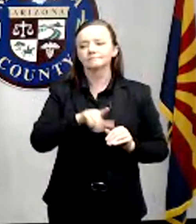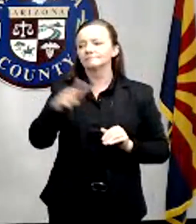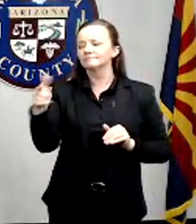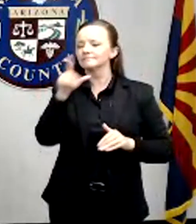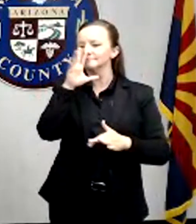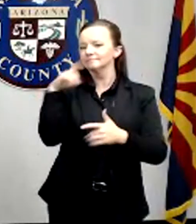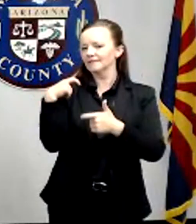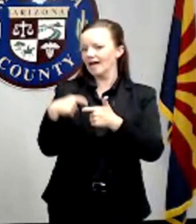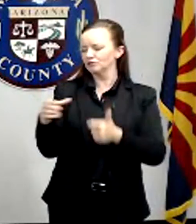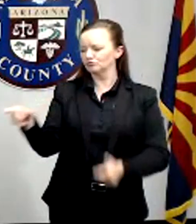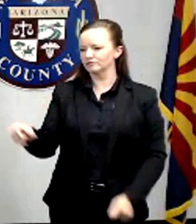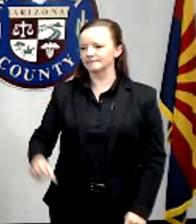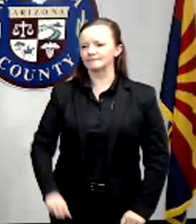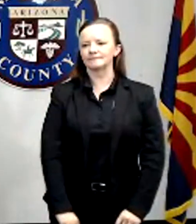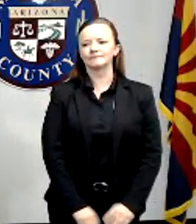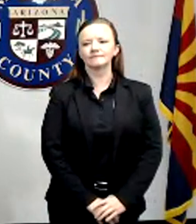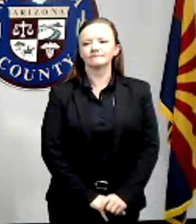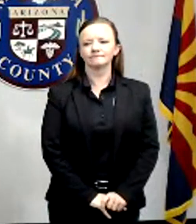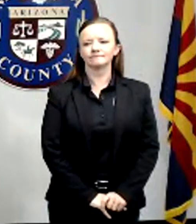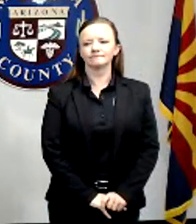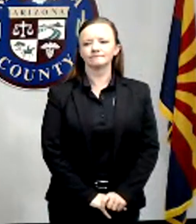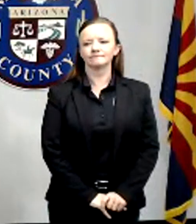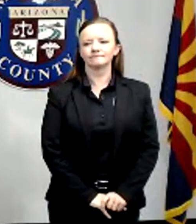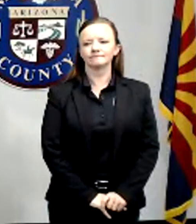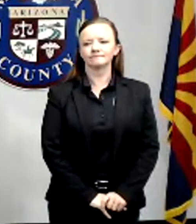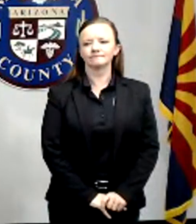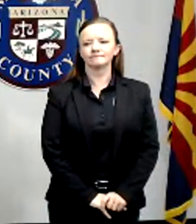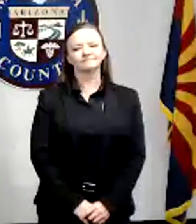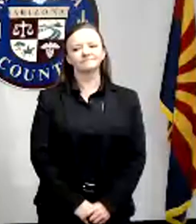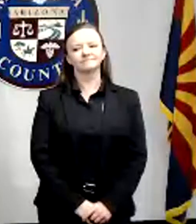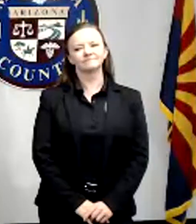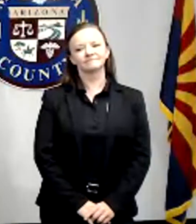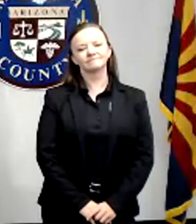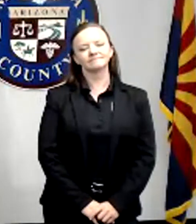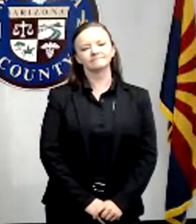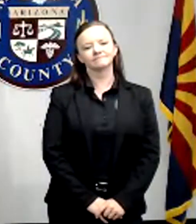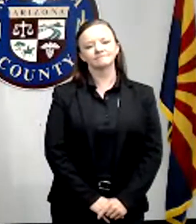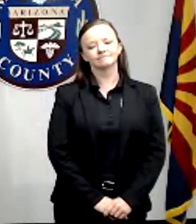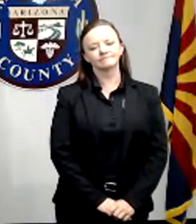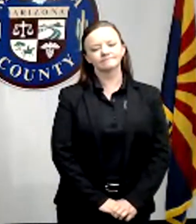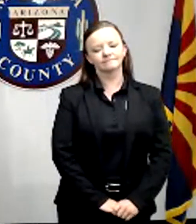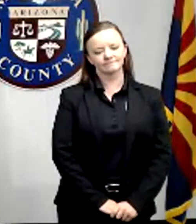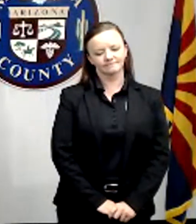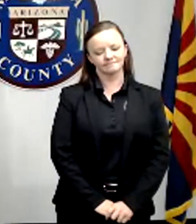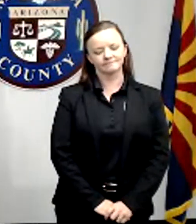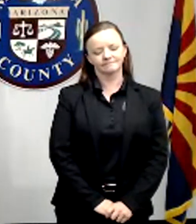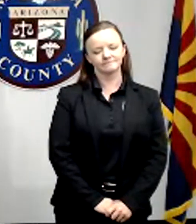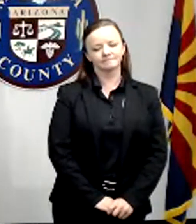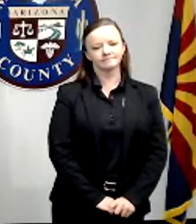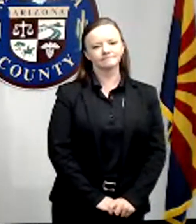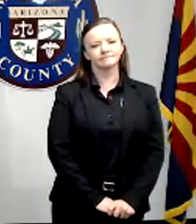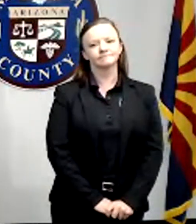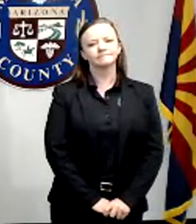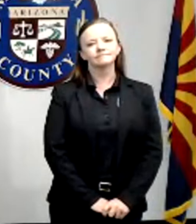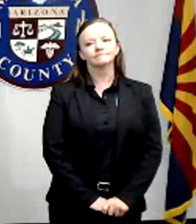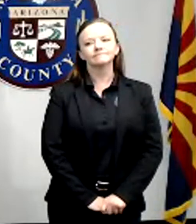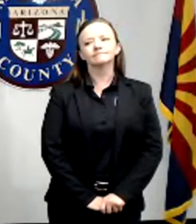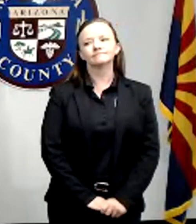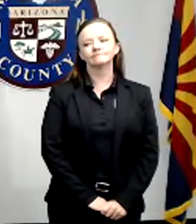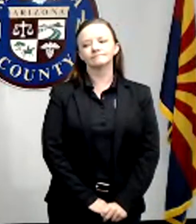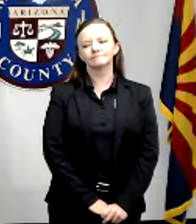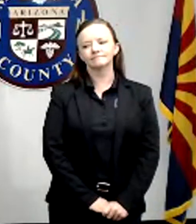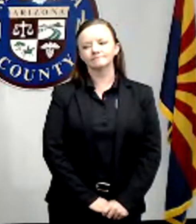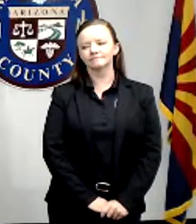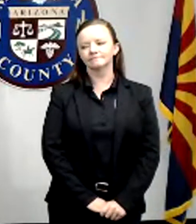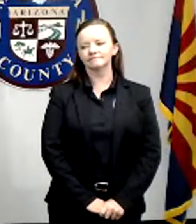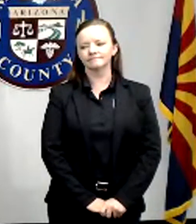La pregunta era que si el alto en las personas, ¿cómo se debe de interpretar? La respuesta